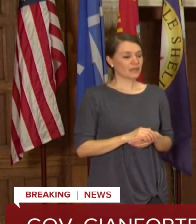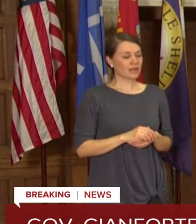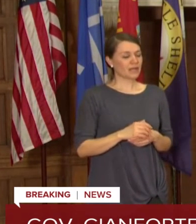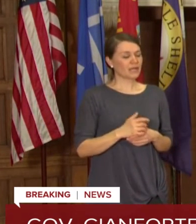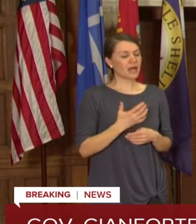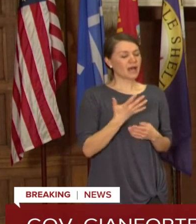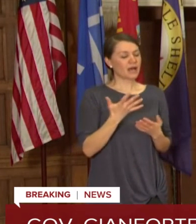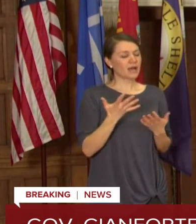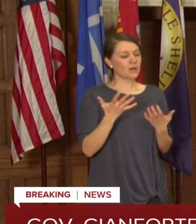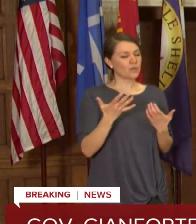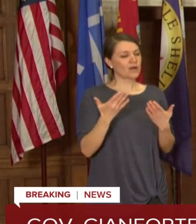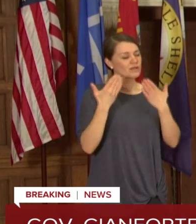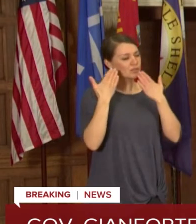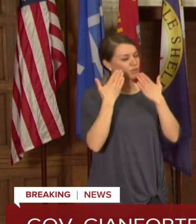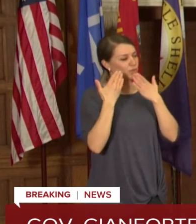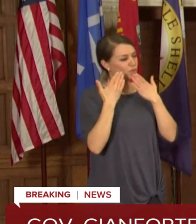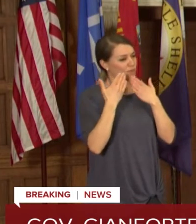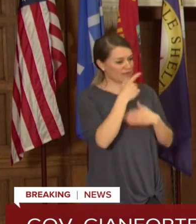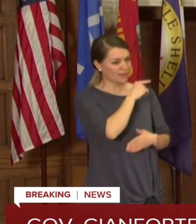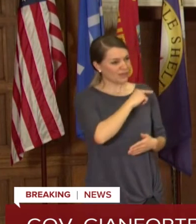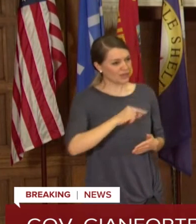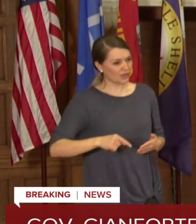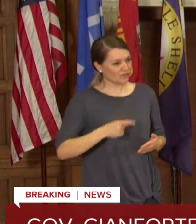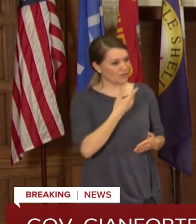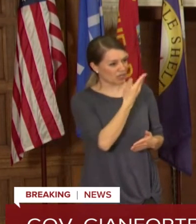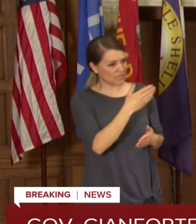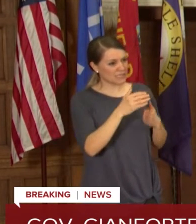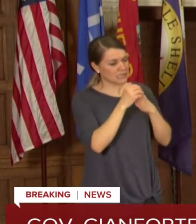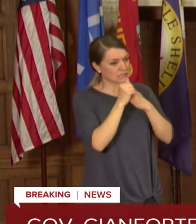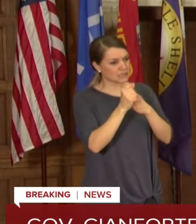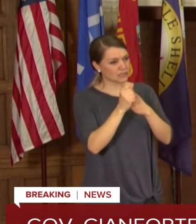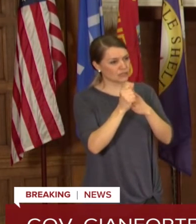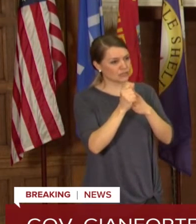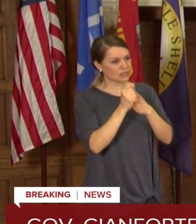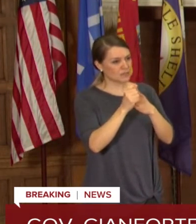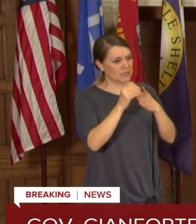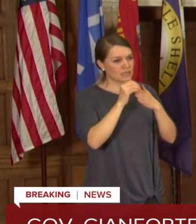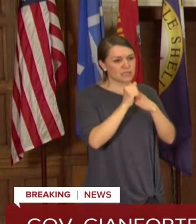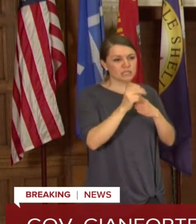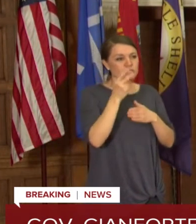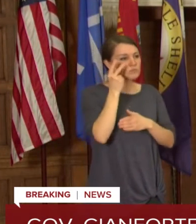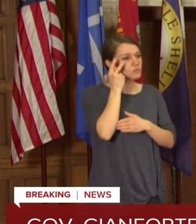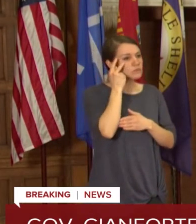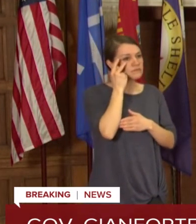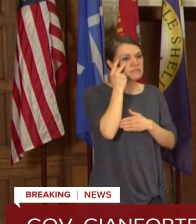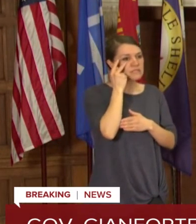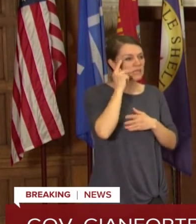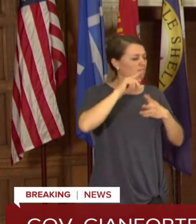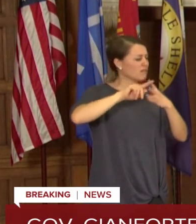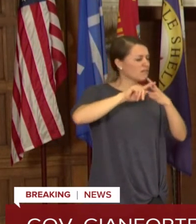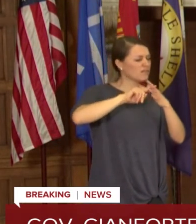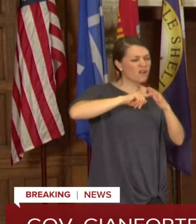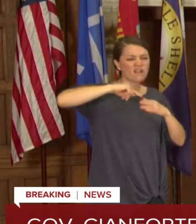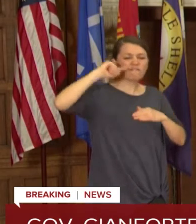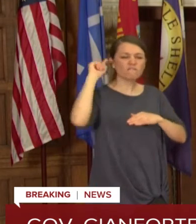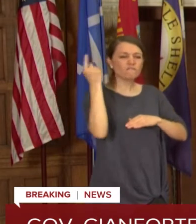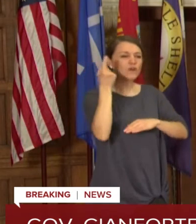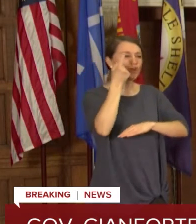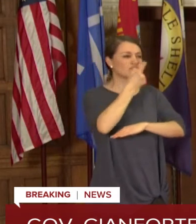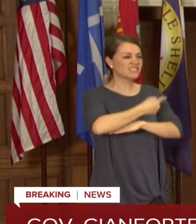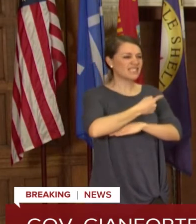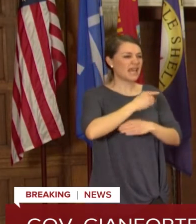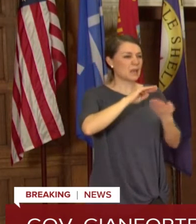thanking Governor Gianforte for his leadership. And this is leadership that we've seen that started on his first day in office.